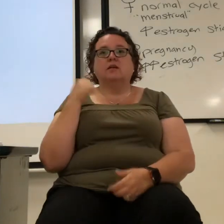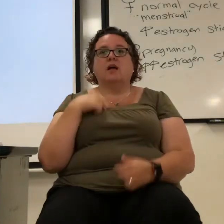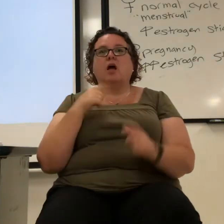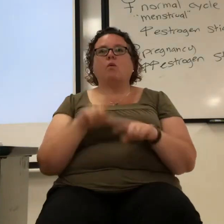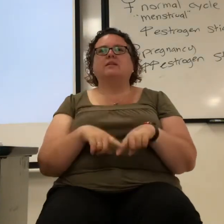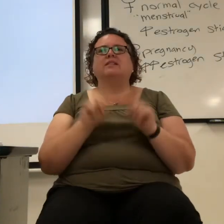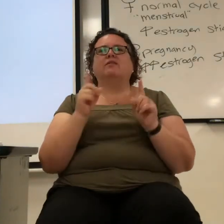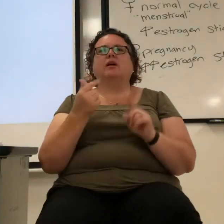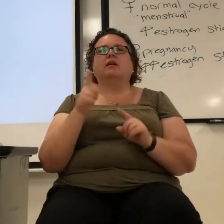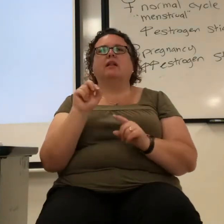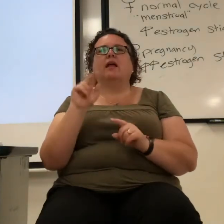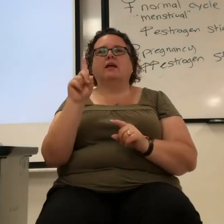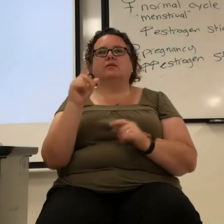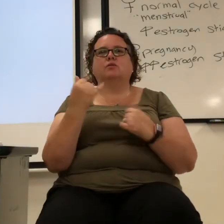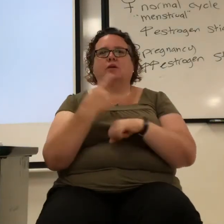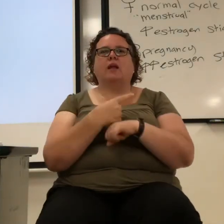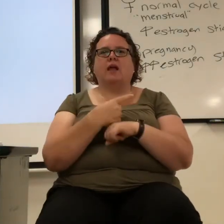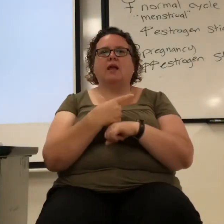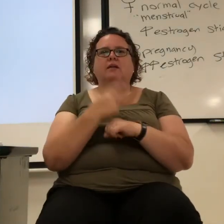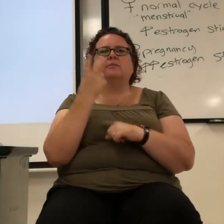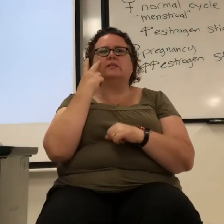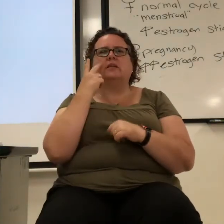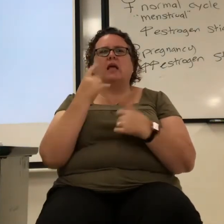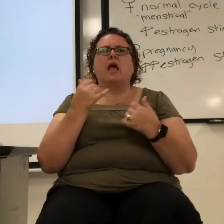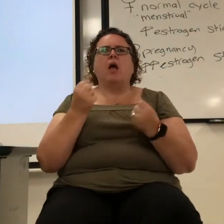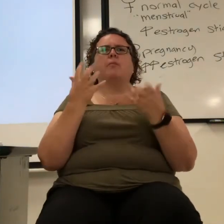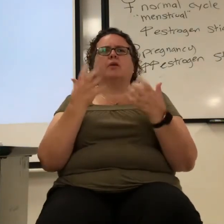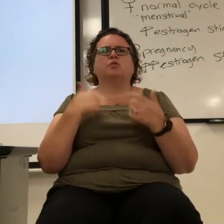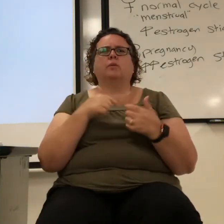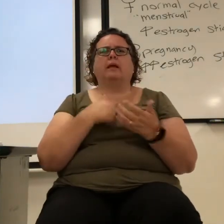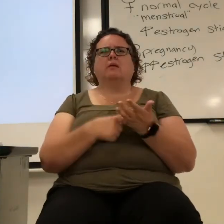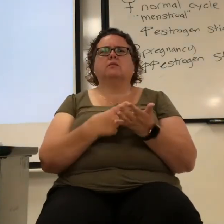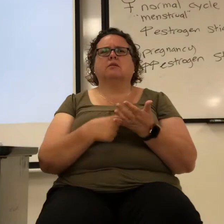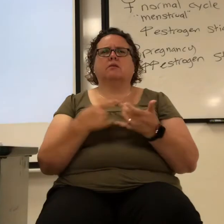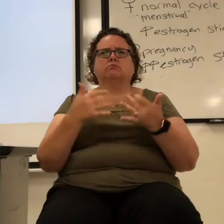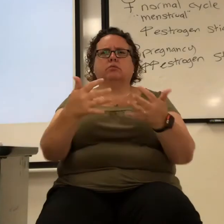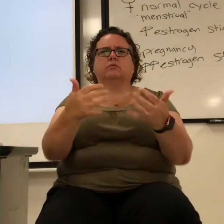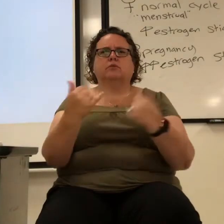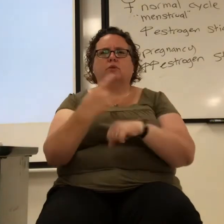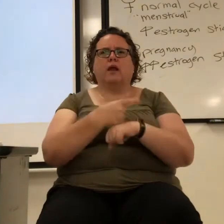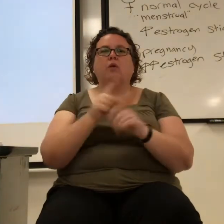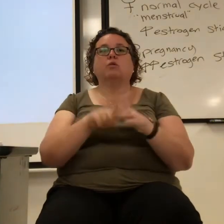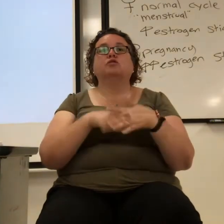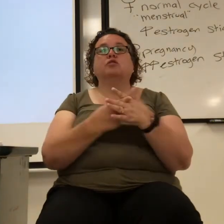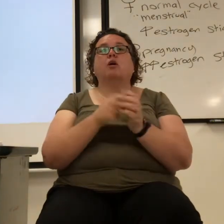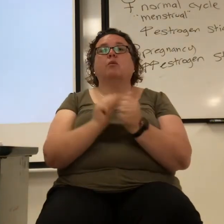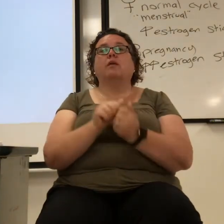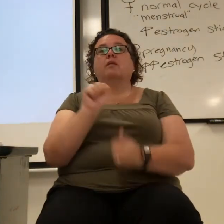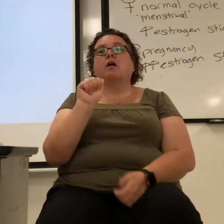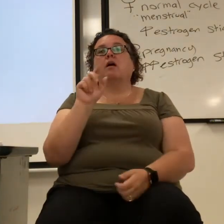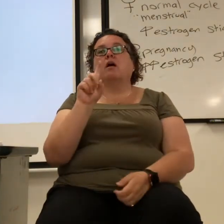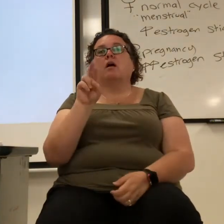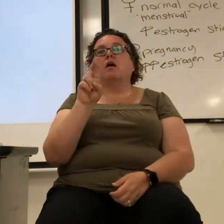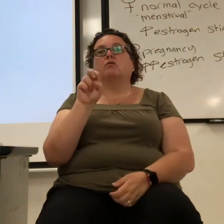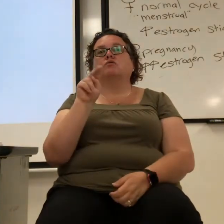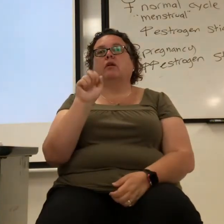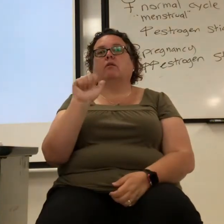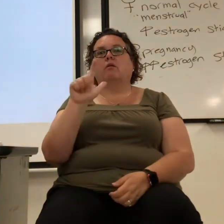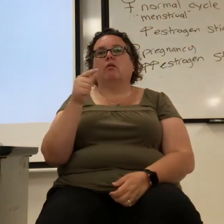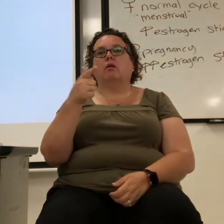to different glands today. Let's see how far I can get. We'll start with the adrenal gland.